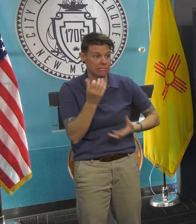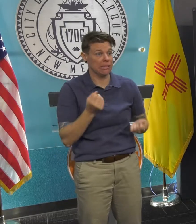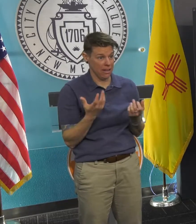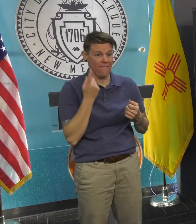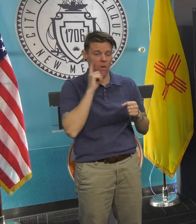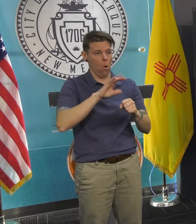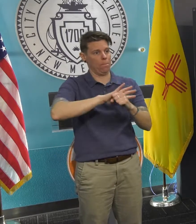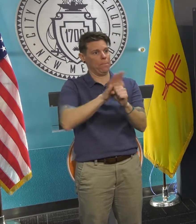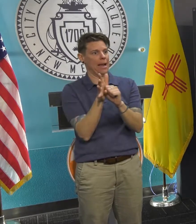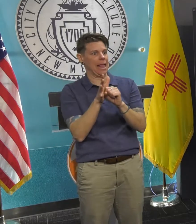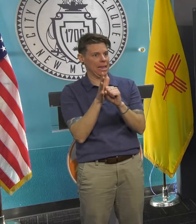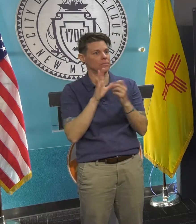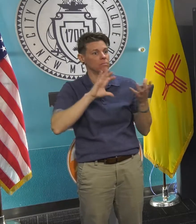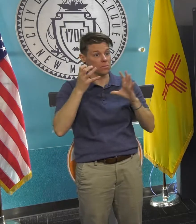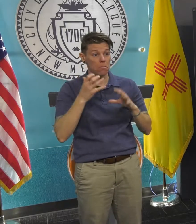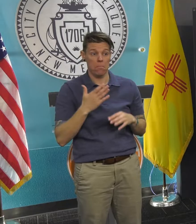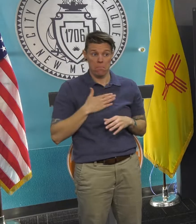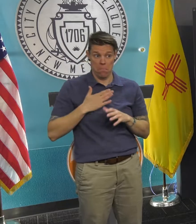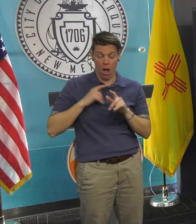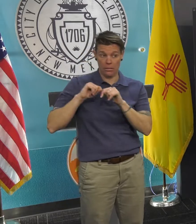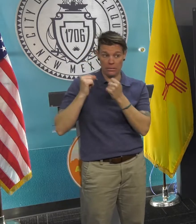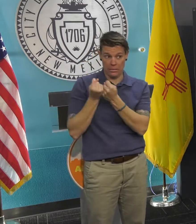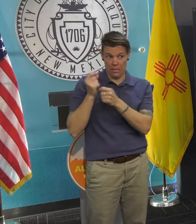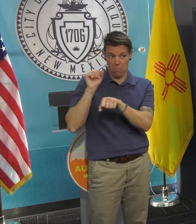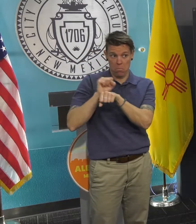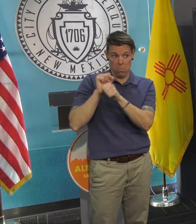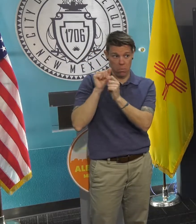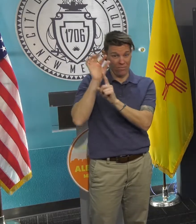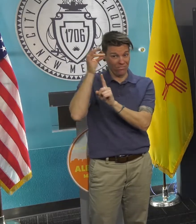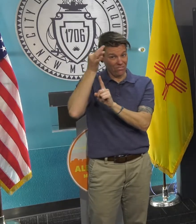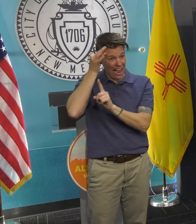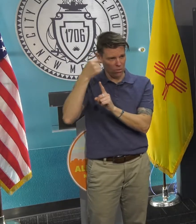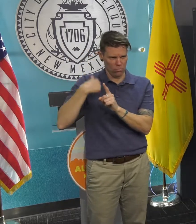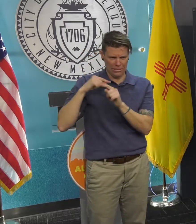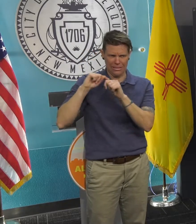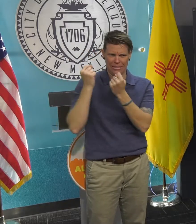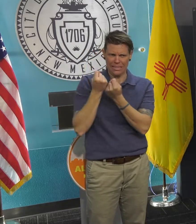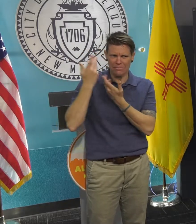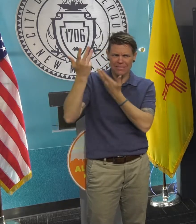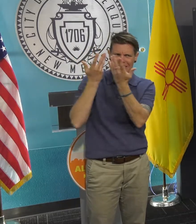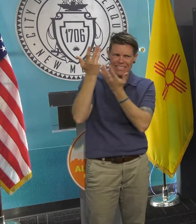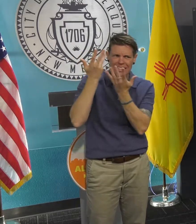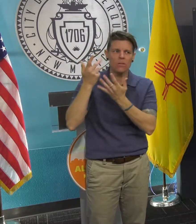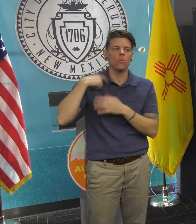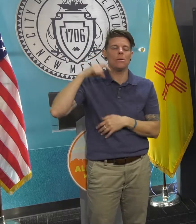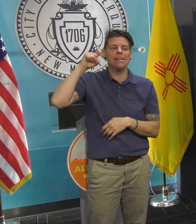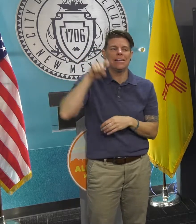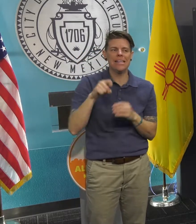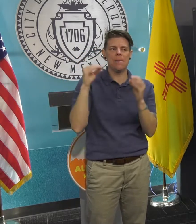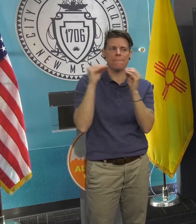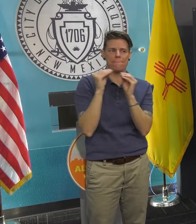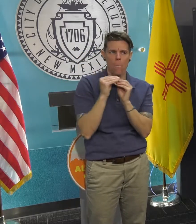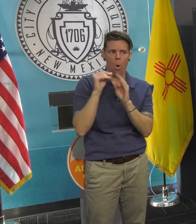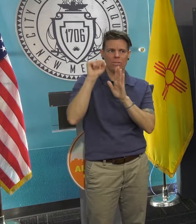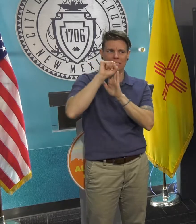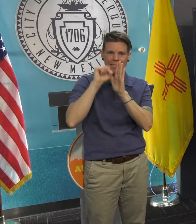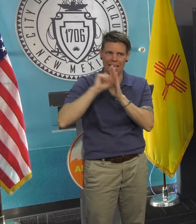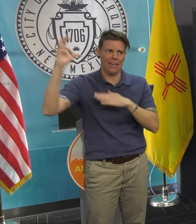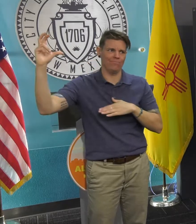things. The first, include more emergency funding for state, local, and tribal governments, no matter their population